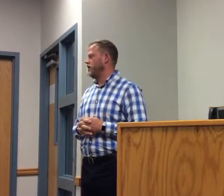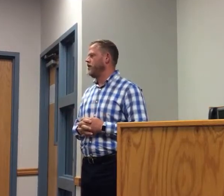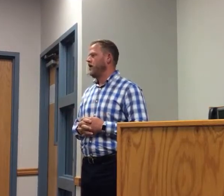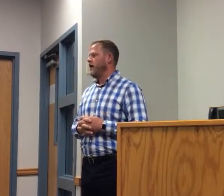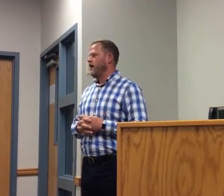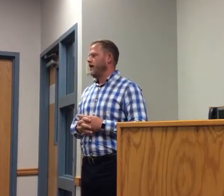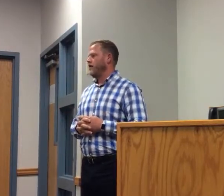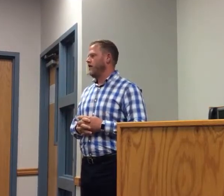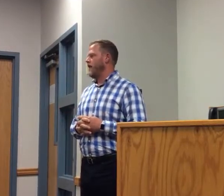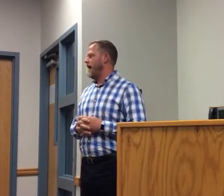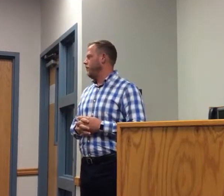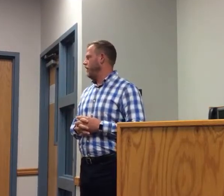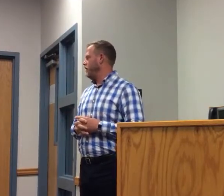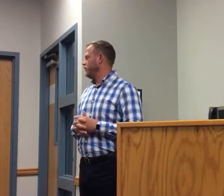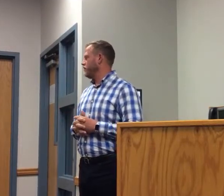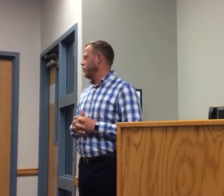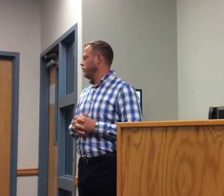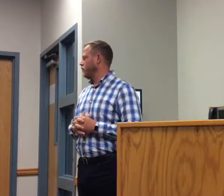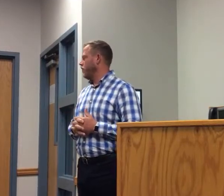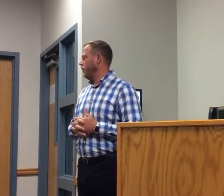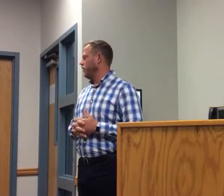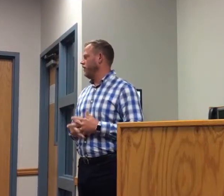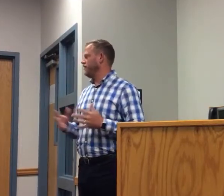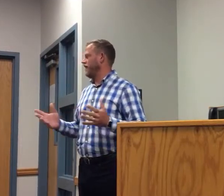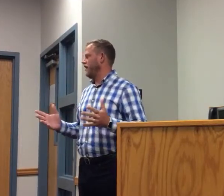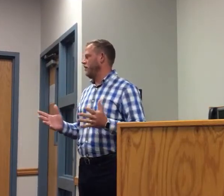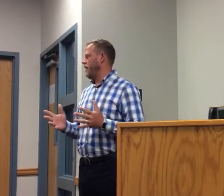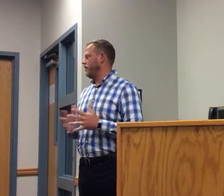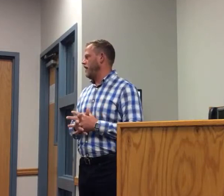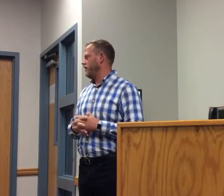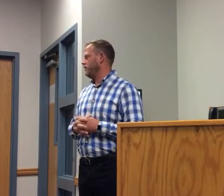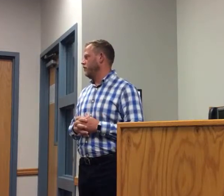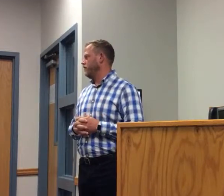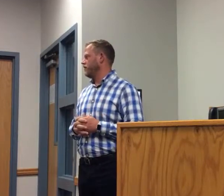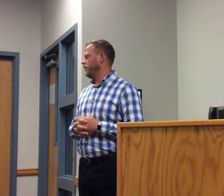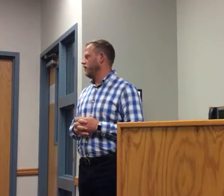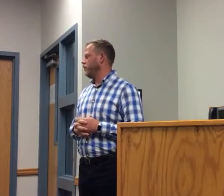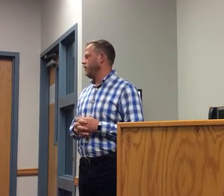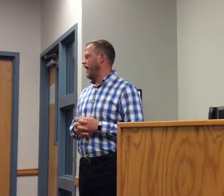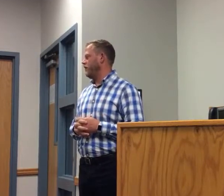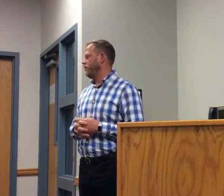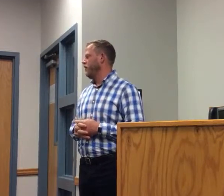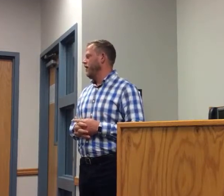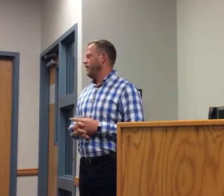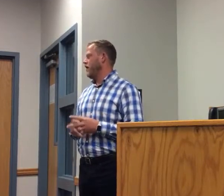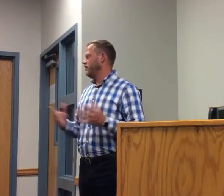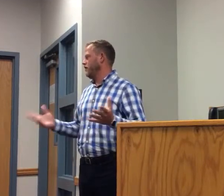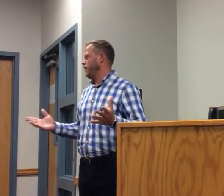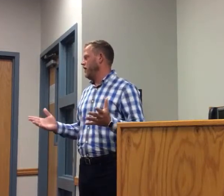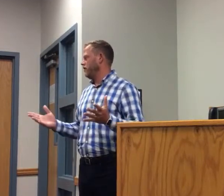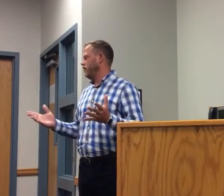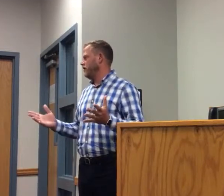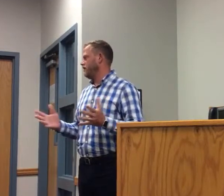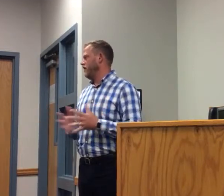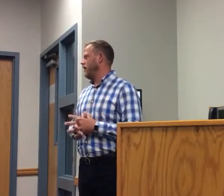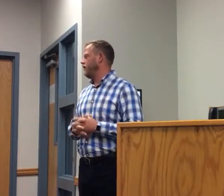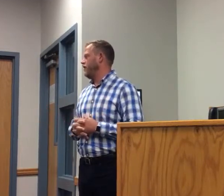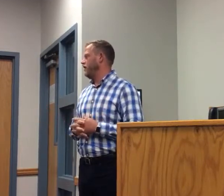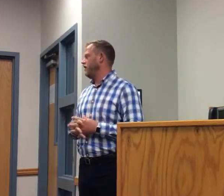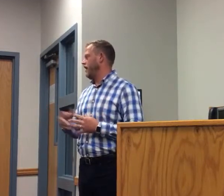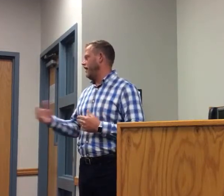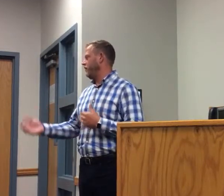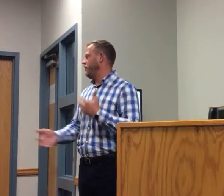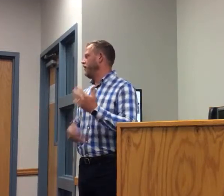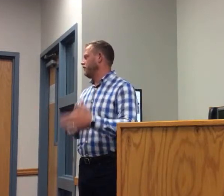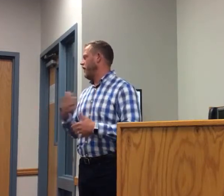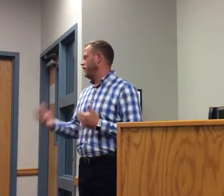Art Show. Not many of the schools were overly excited about that, so we started it without them. Now it's going to be held in Garden City every